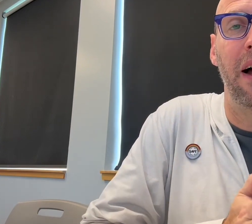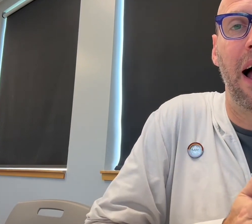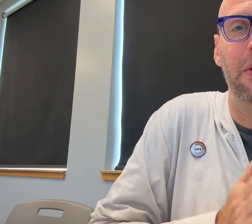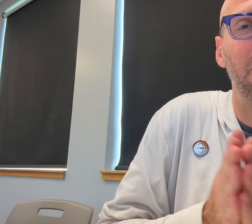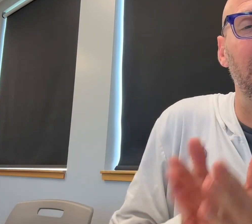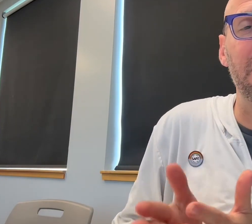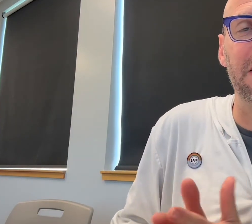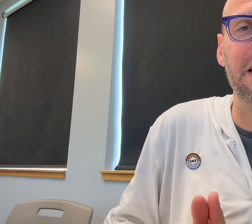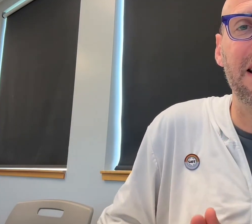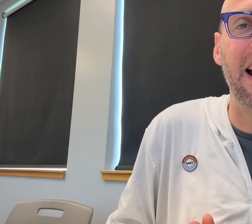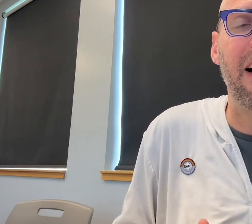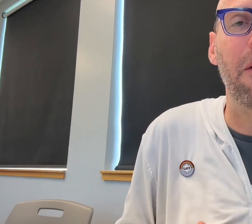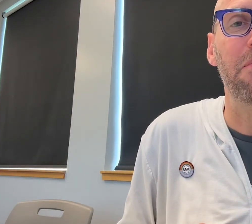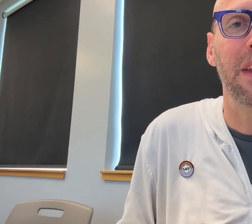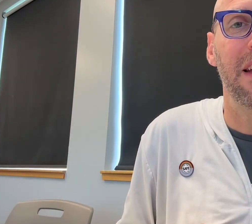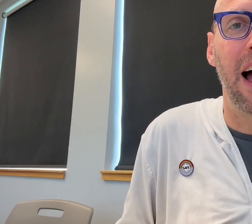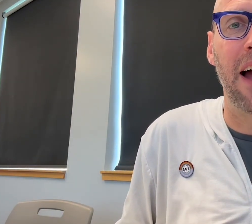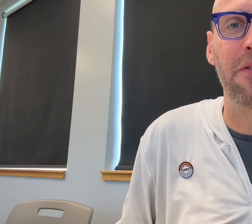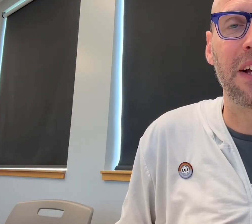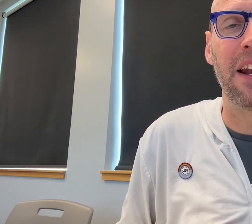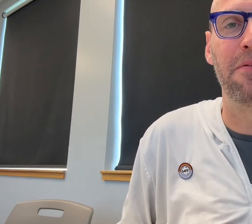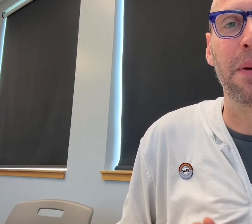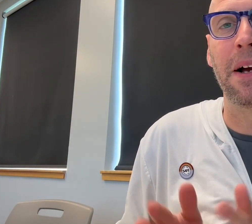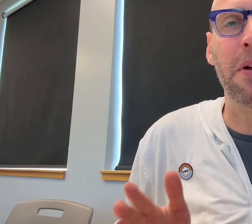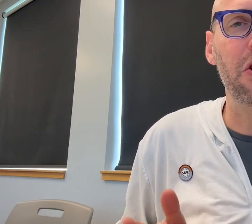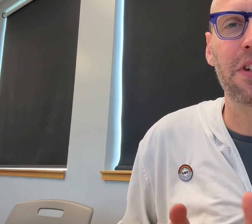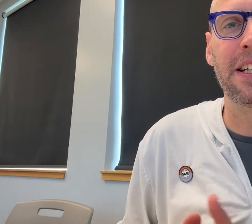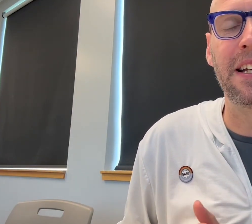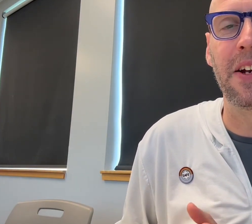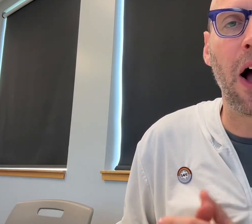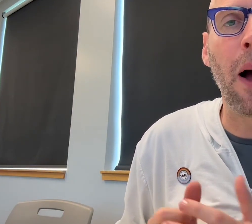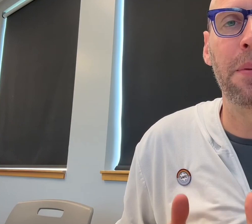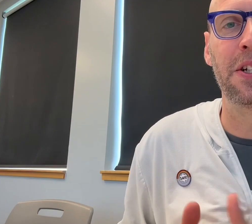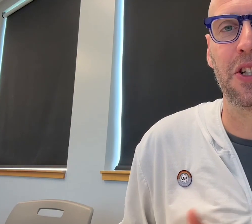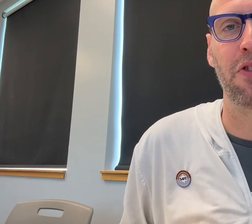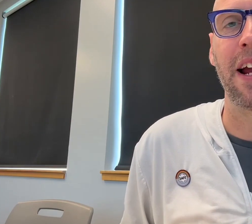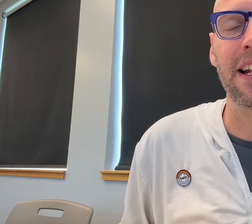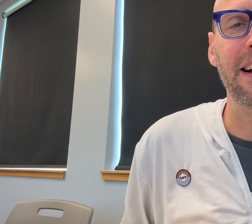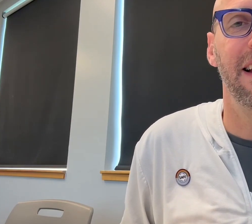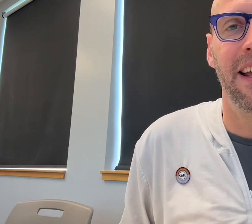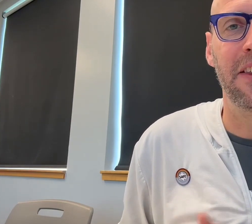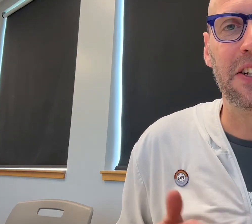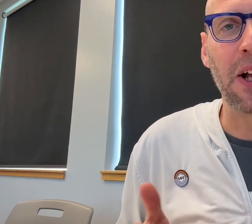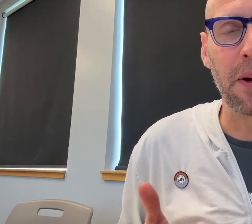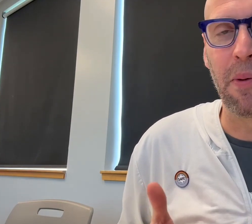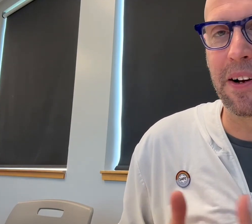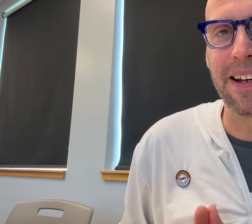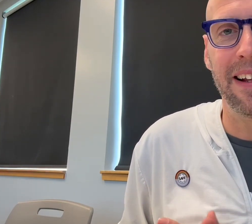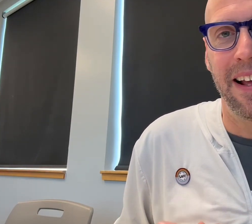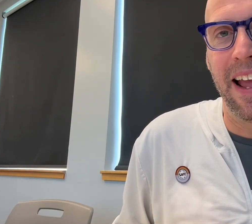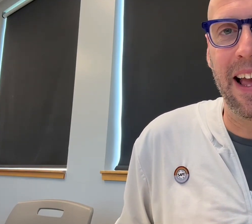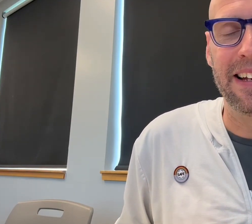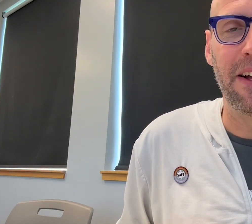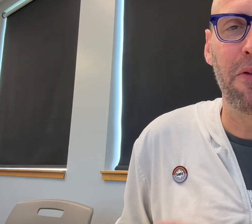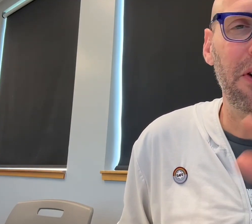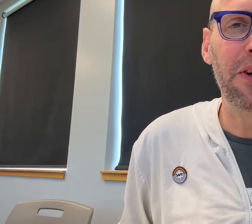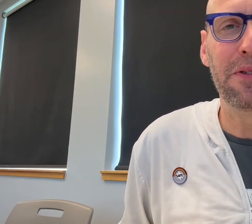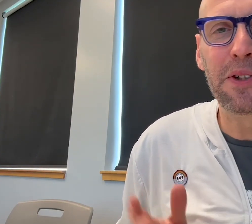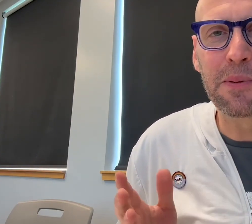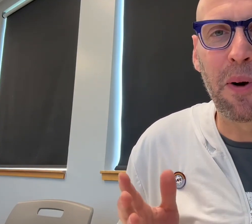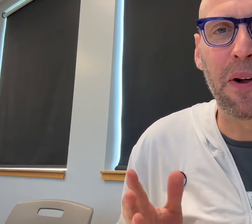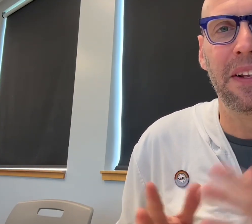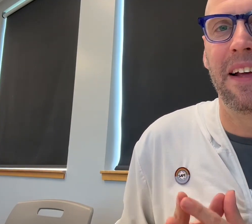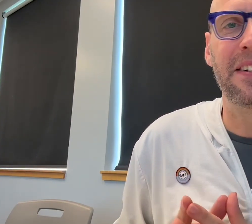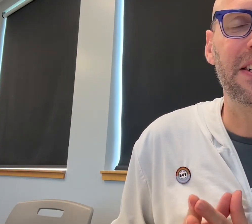know I was talking on Sunday how I've kind of become interested in options trading in the stock market, and real little,